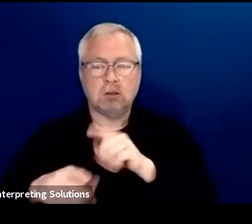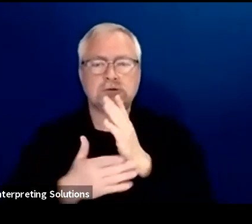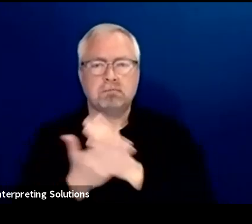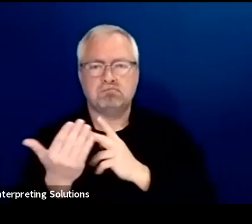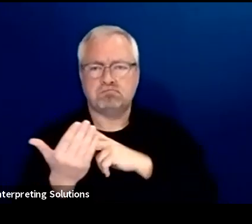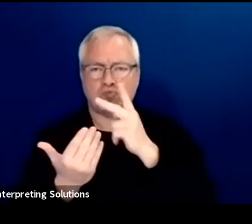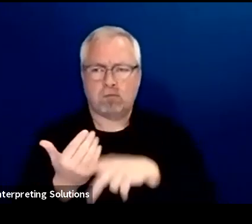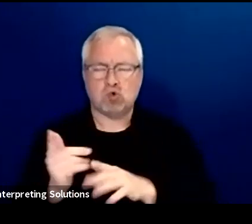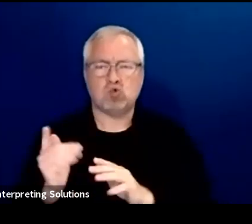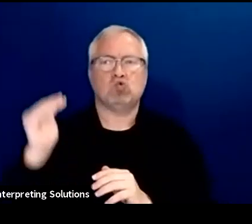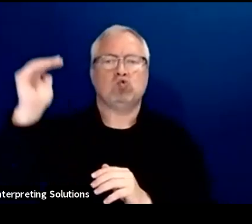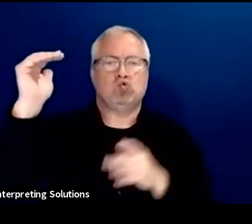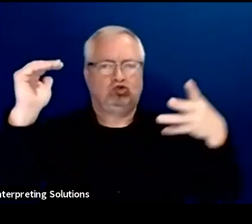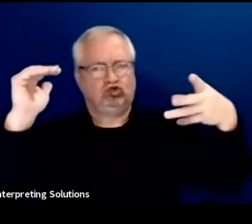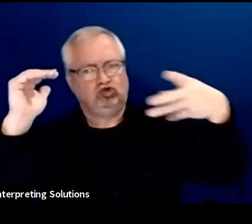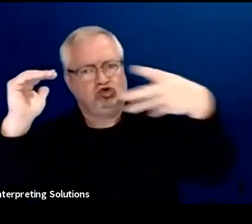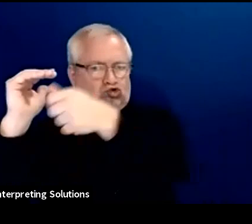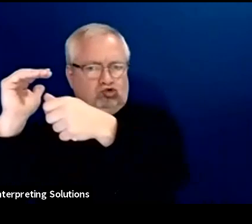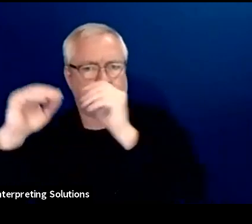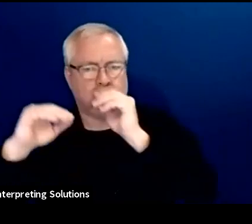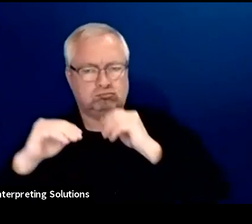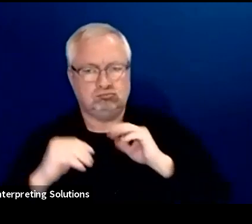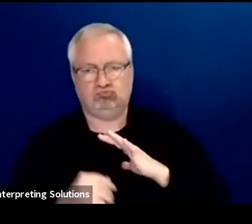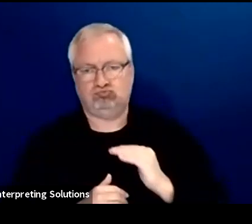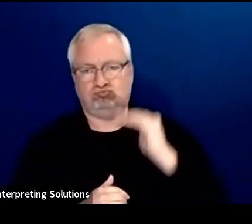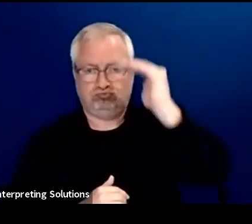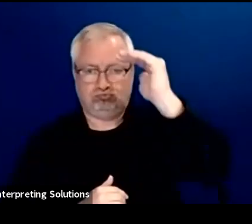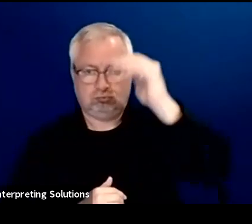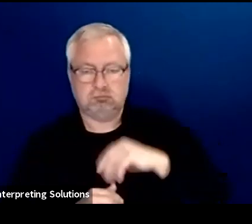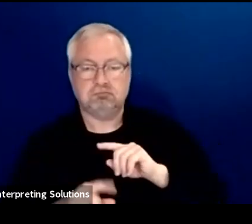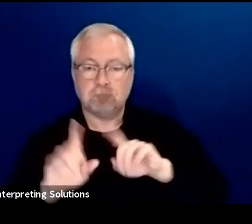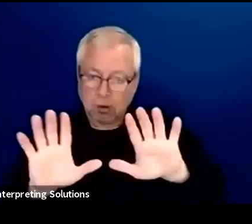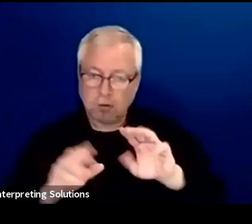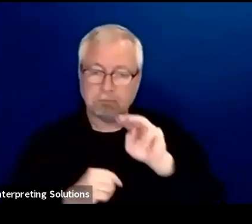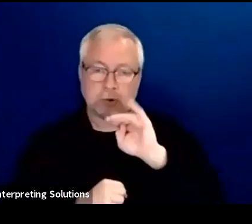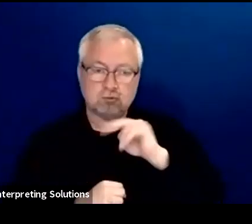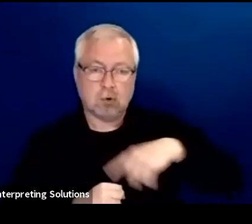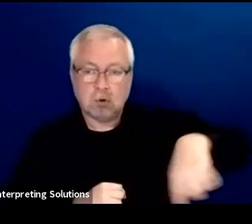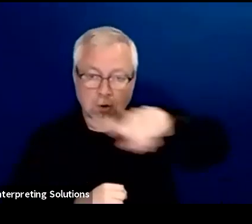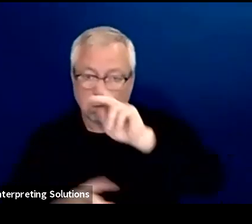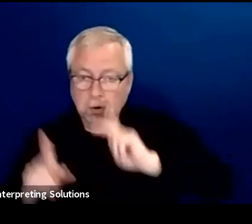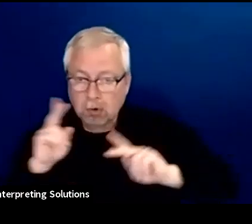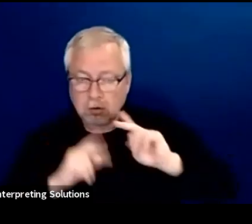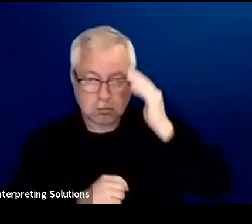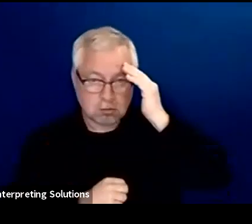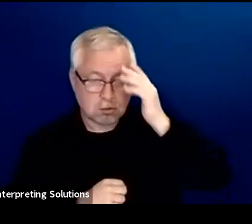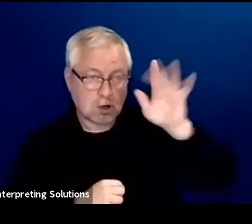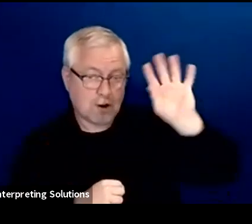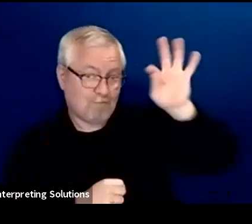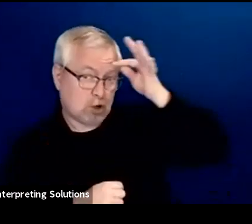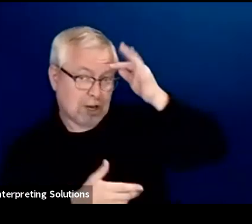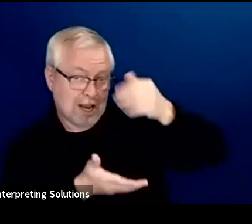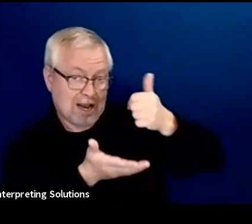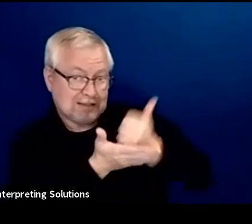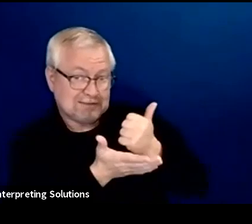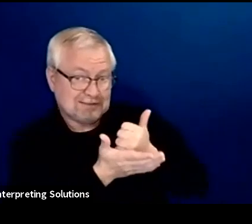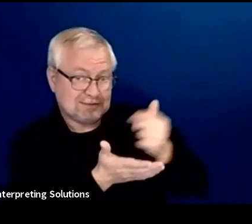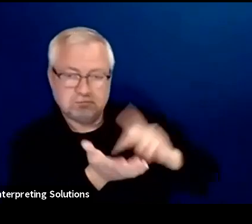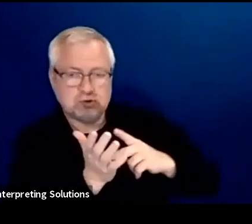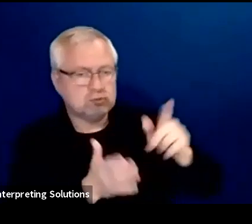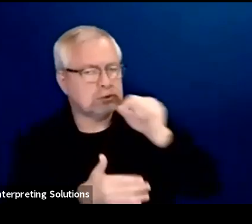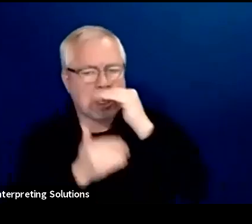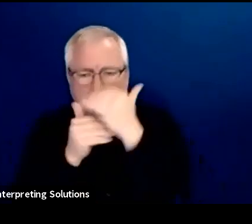I think it's important for Minnesotans to understand that federal assistance is not limited to a dollar amount, but will be